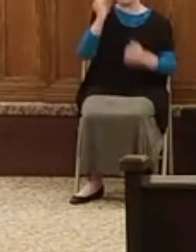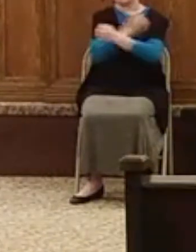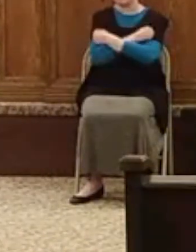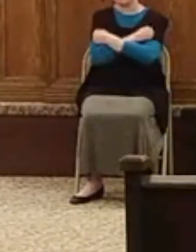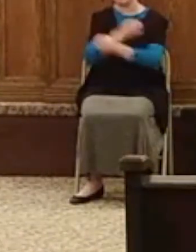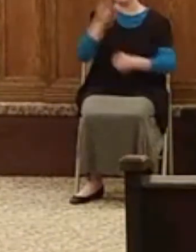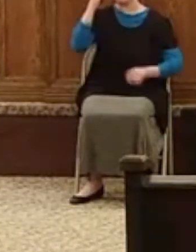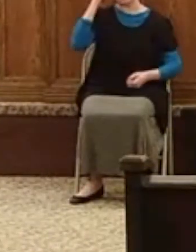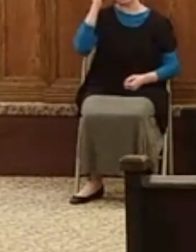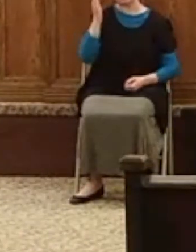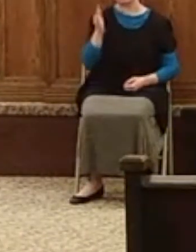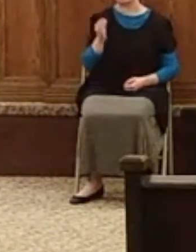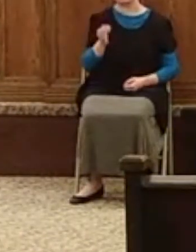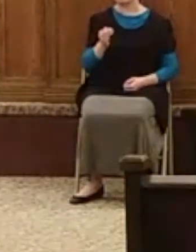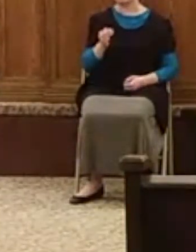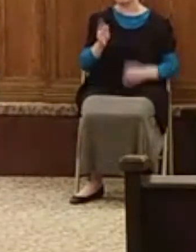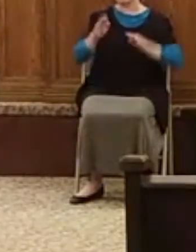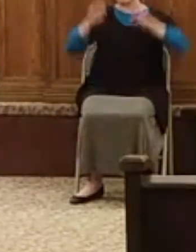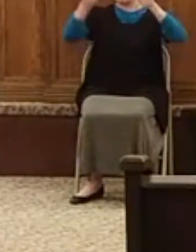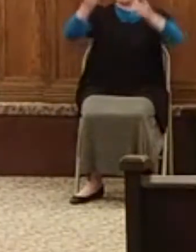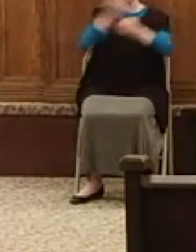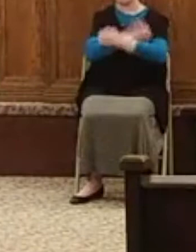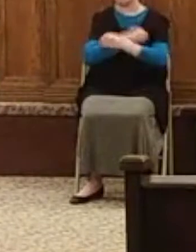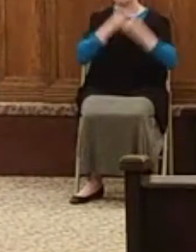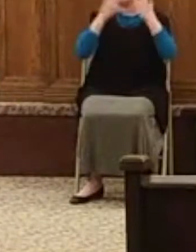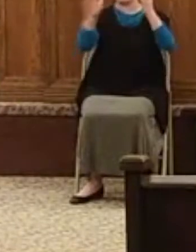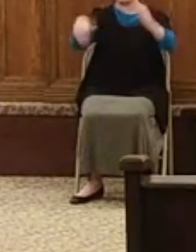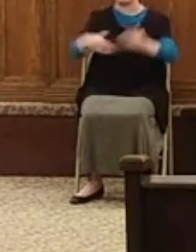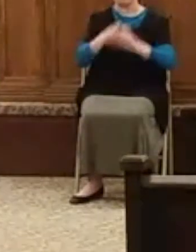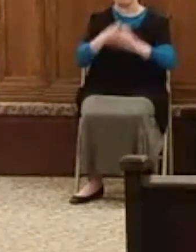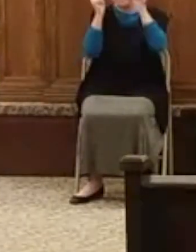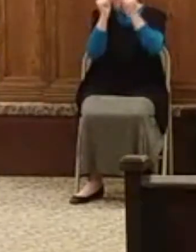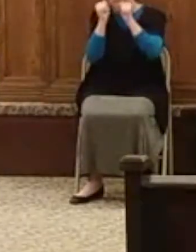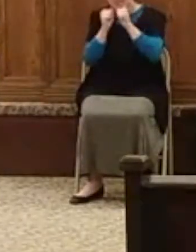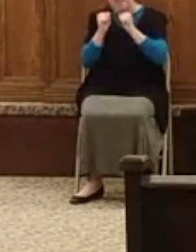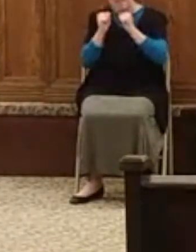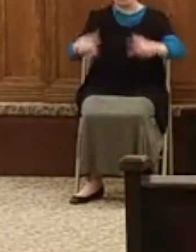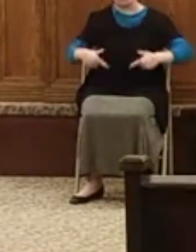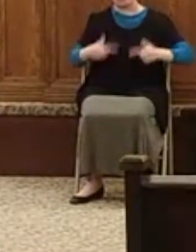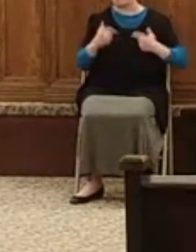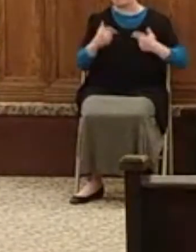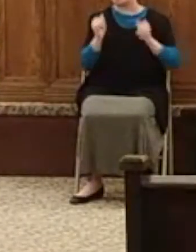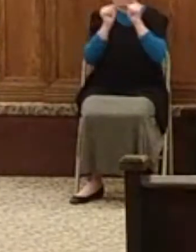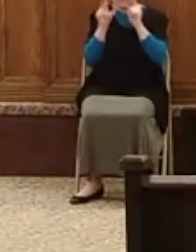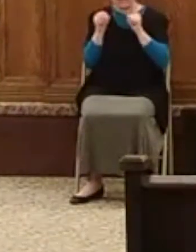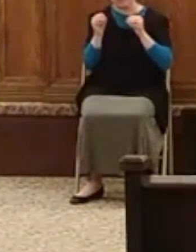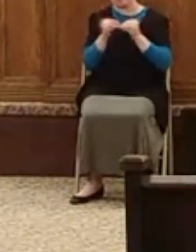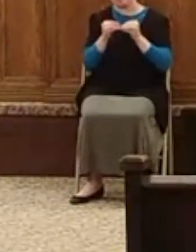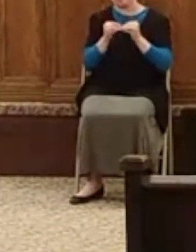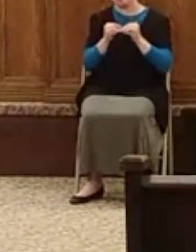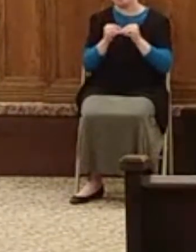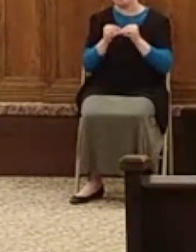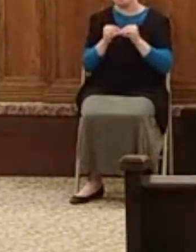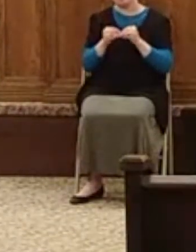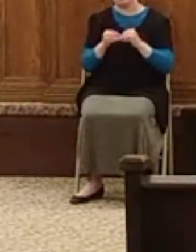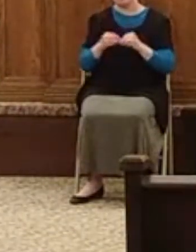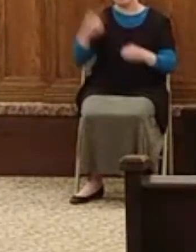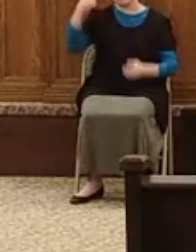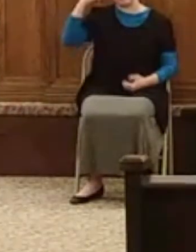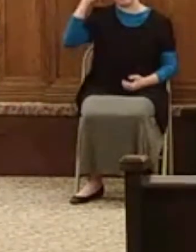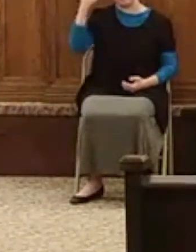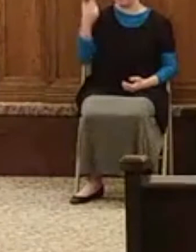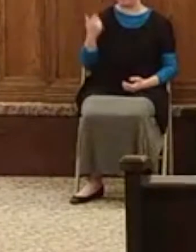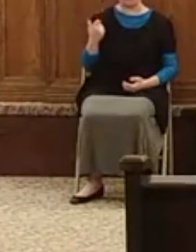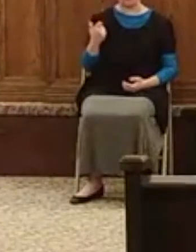is love. They need to know that perfect love casteth out all fear. They don't have to live in fear. They don't have to